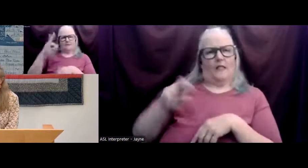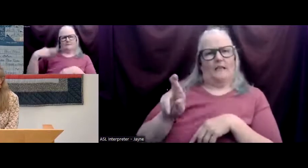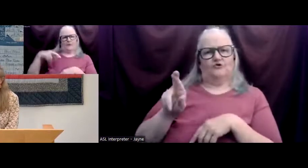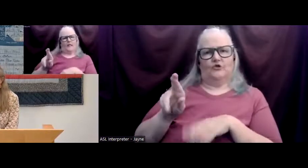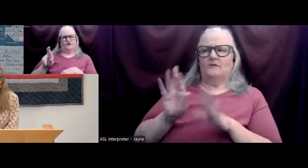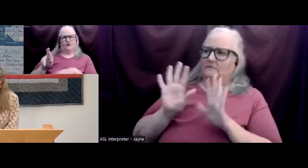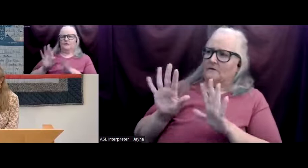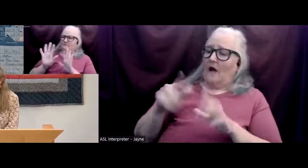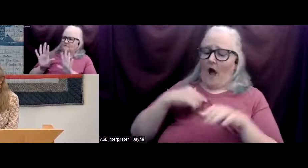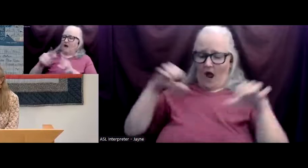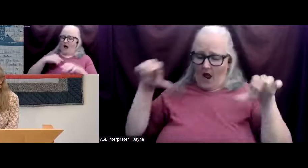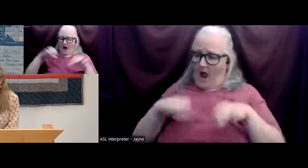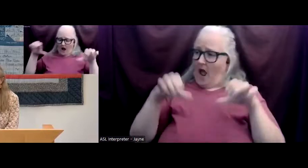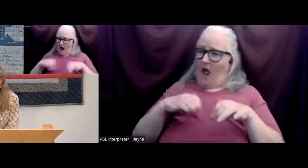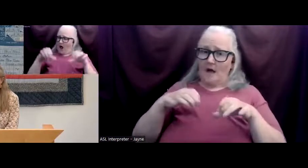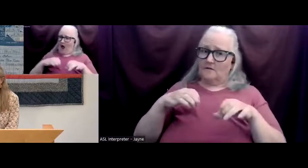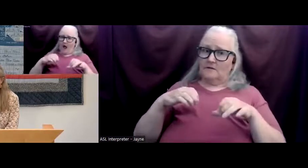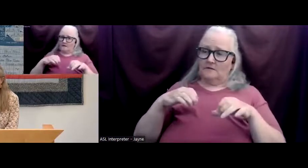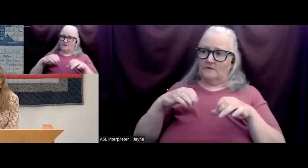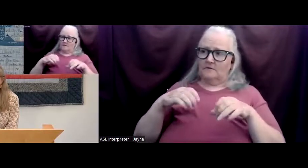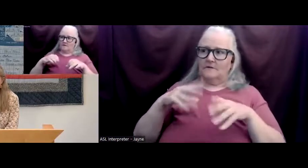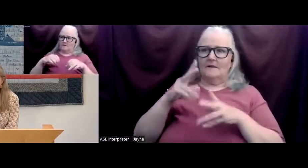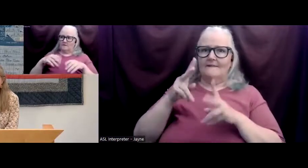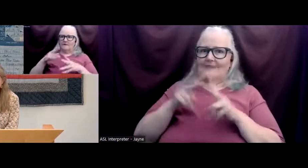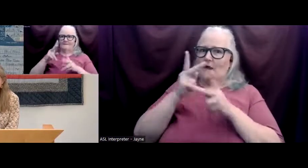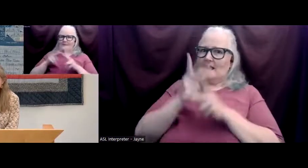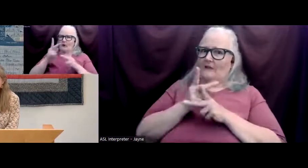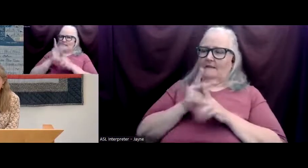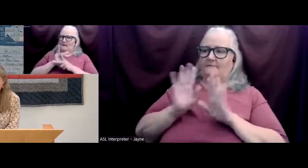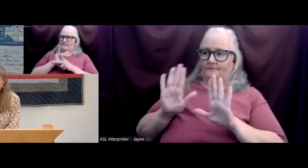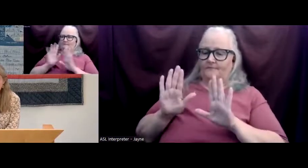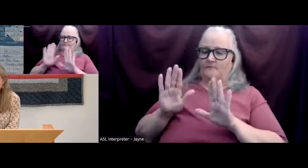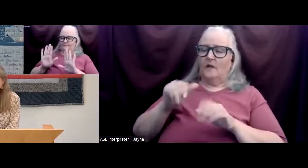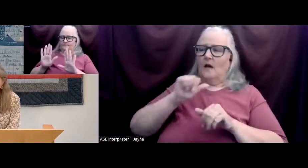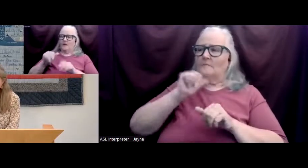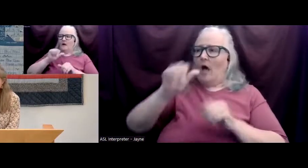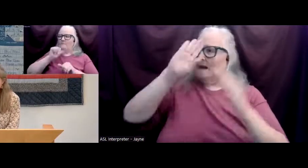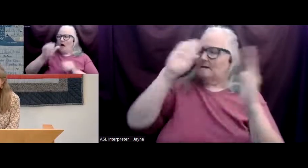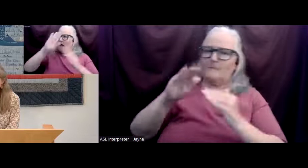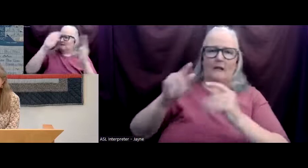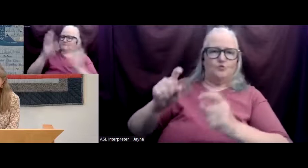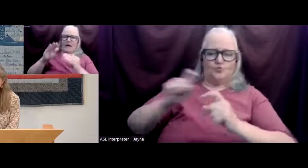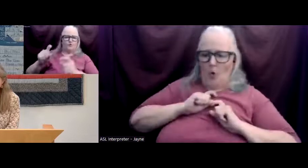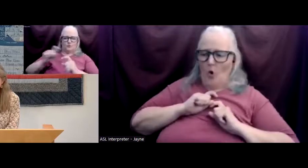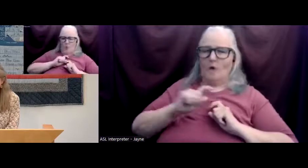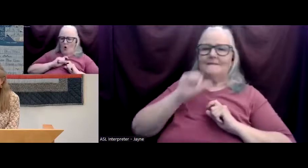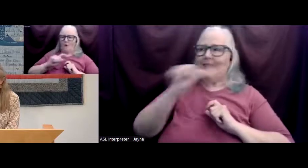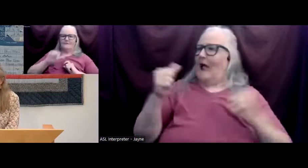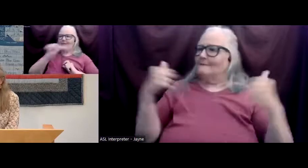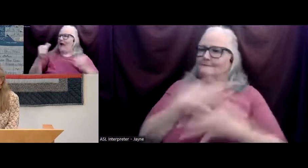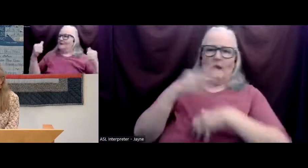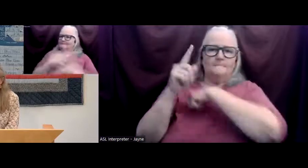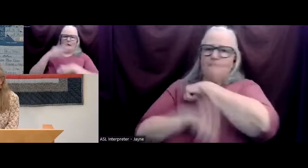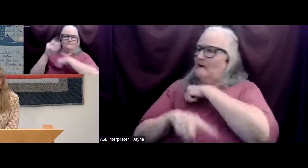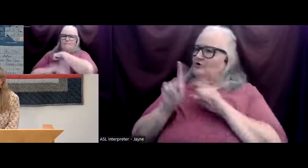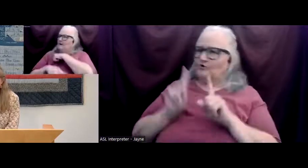do what I do, Anne said, biting off each word, without hope of reward, or fear of punishment. I